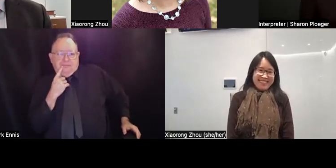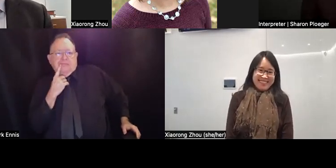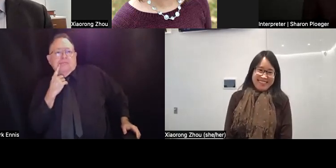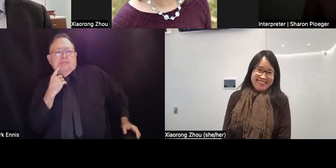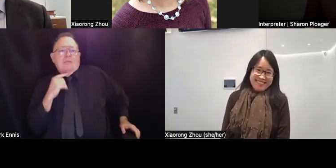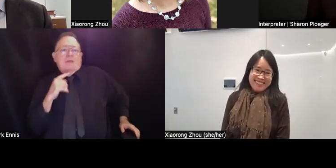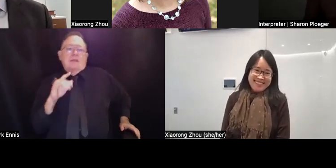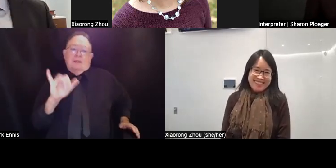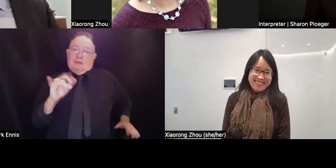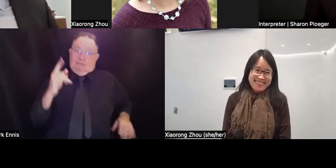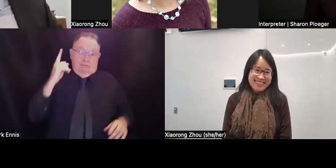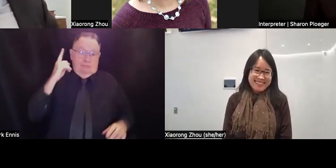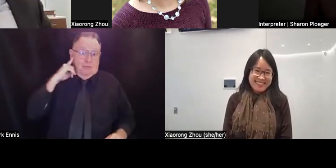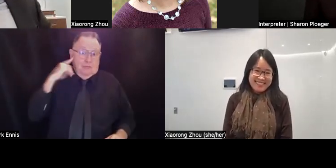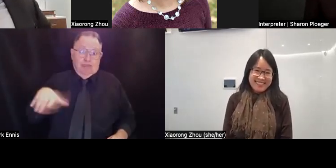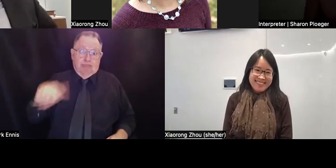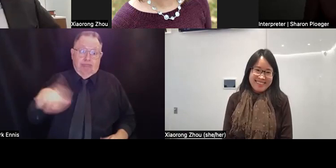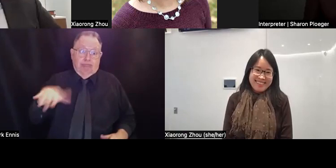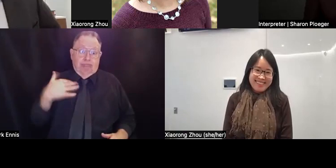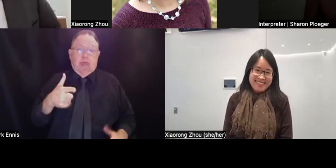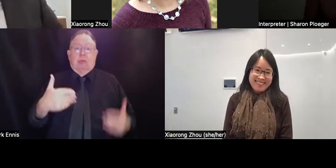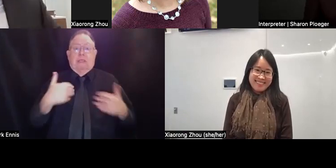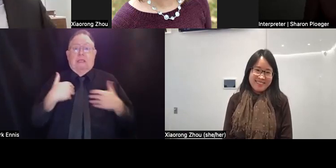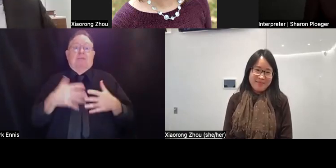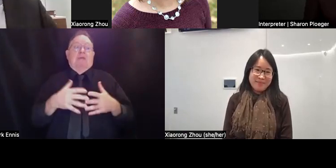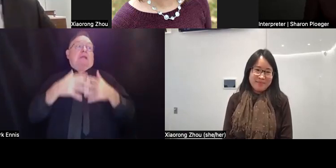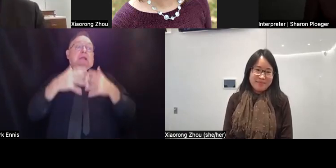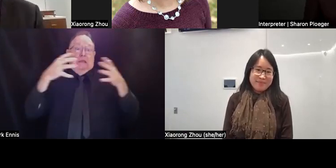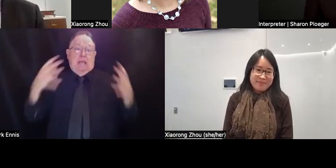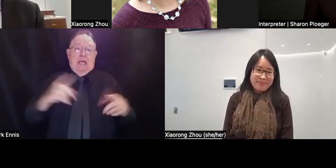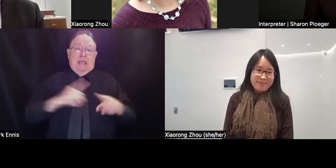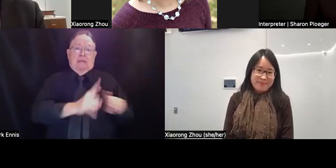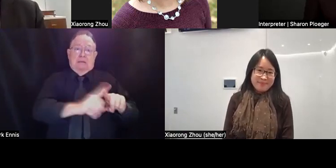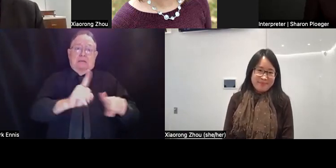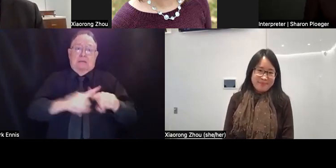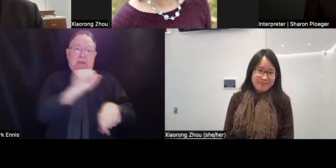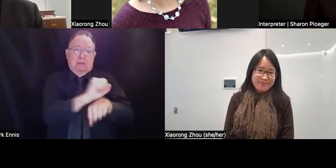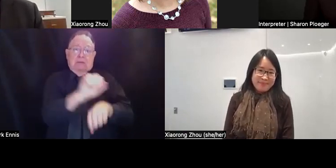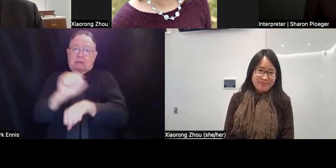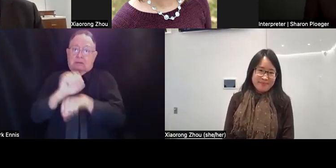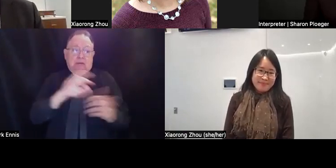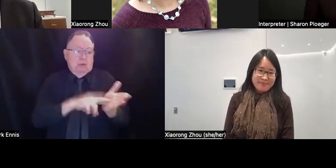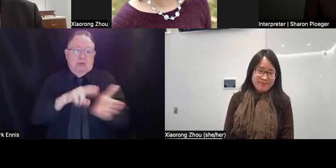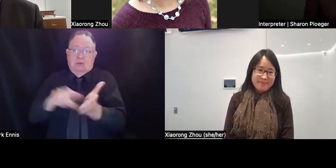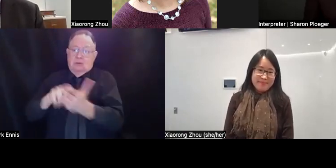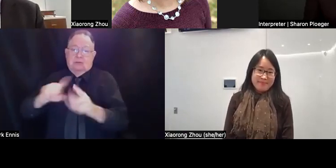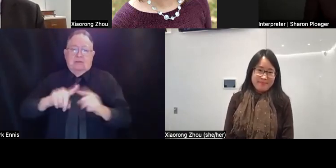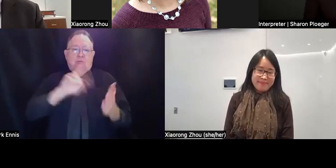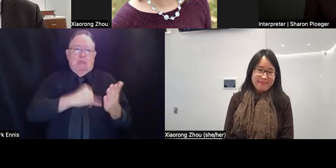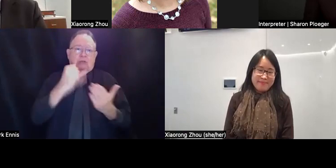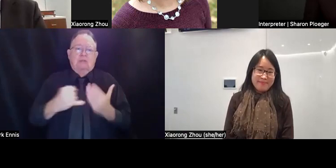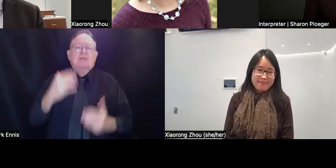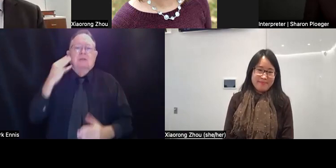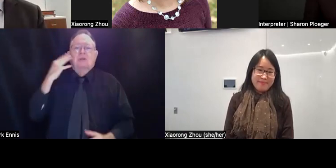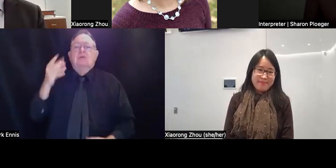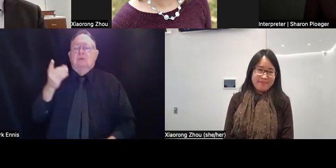No, it sounds like it. It sounds like you have a lot of projects going on in this research, and knowing Dr. Johnson and Dr.